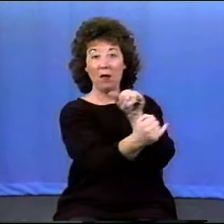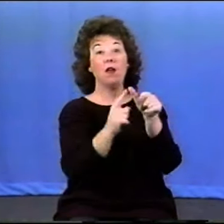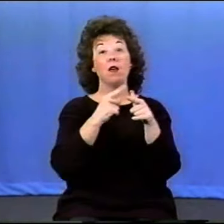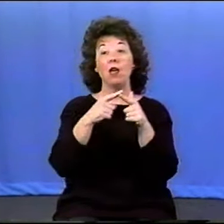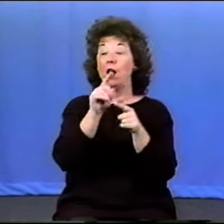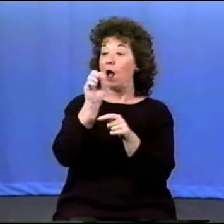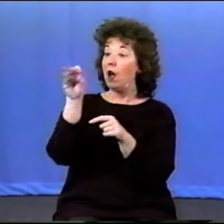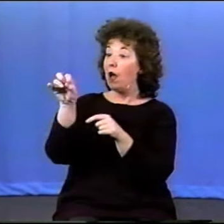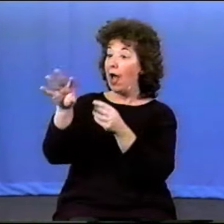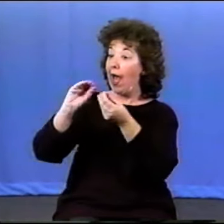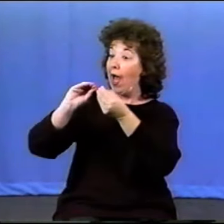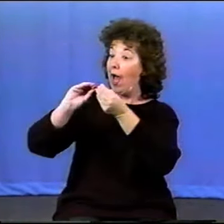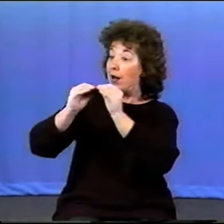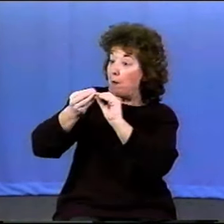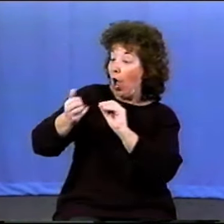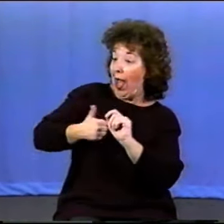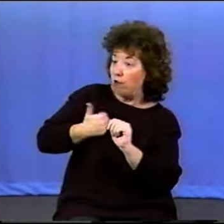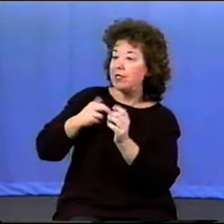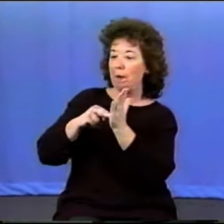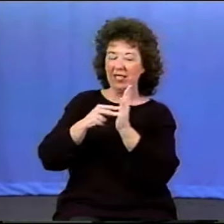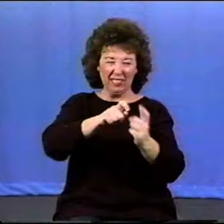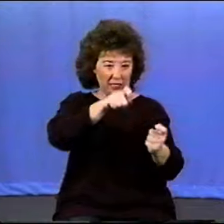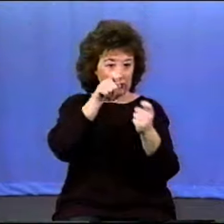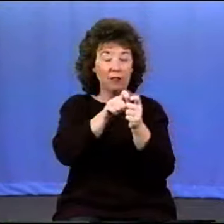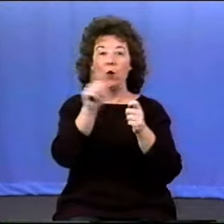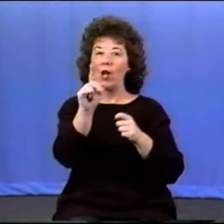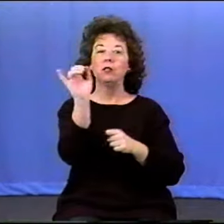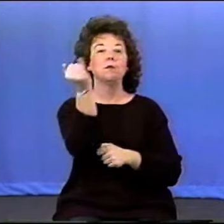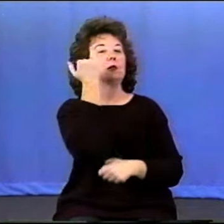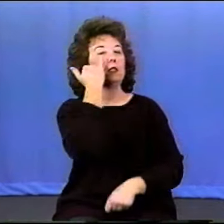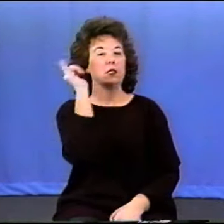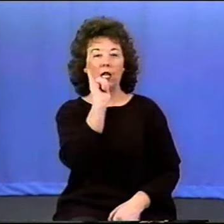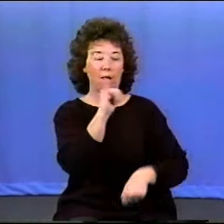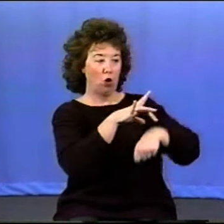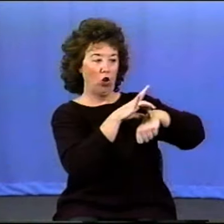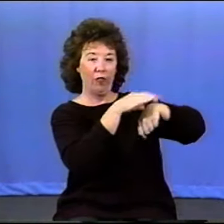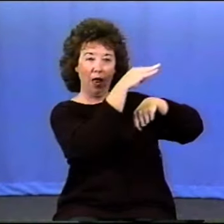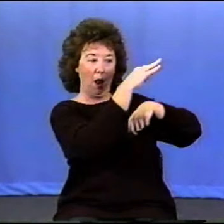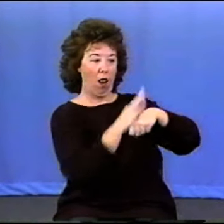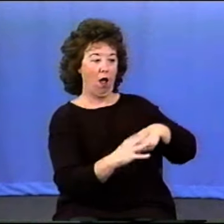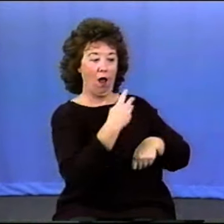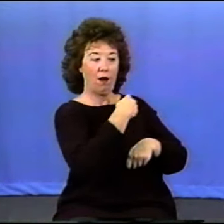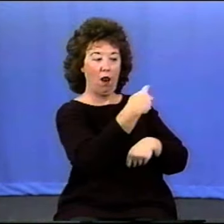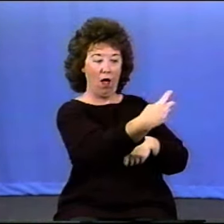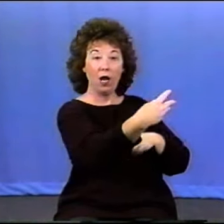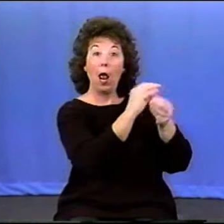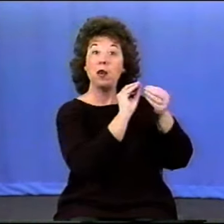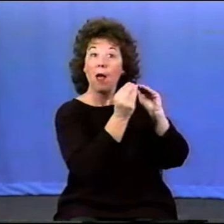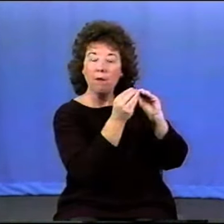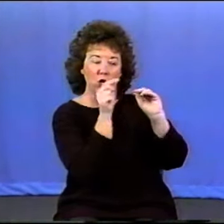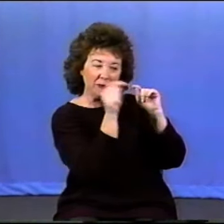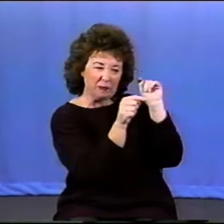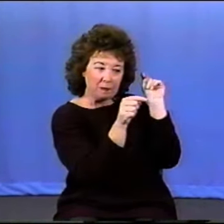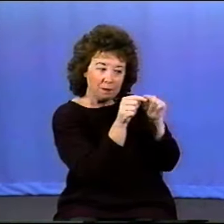are along that line so they can go and find you. It's exactly the same thing with latitude and longitude. Those